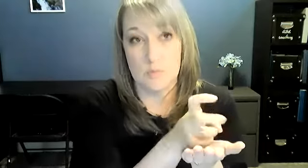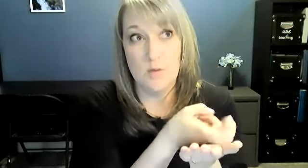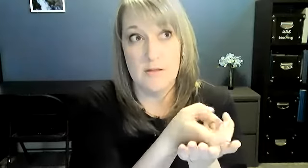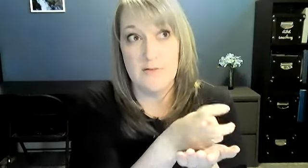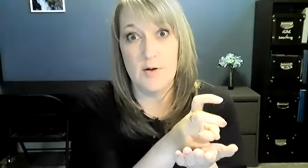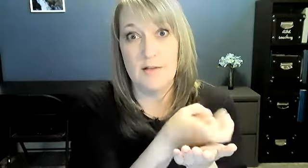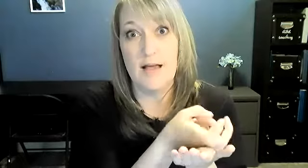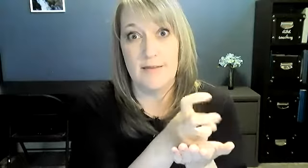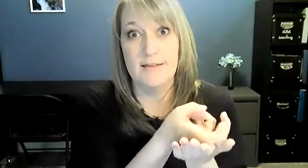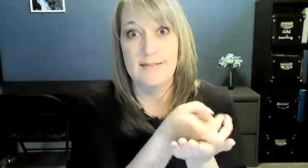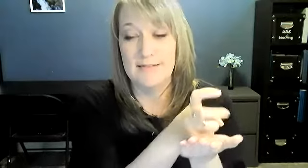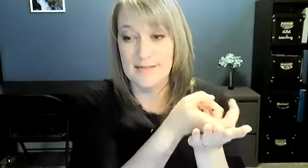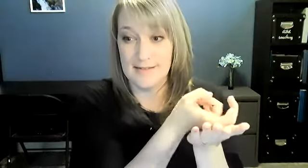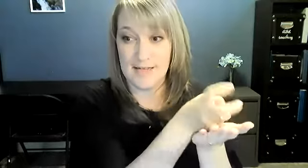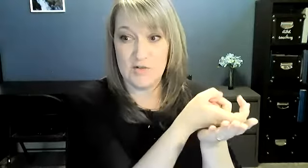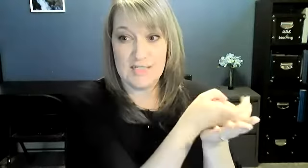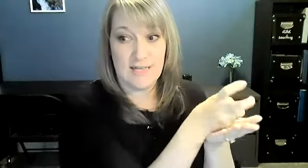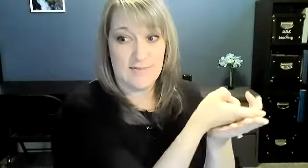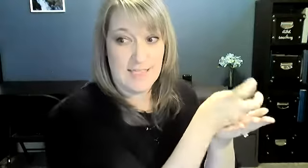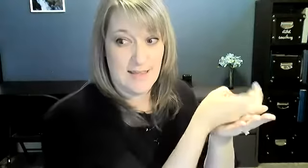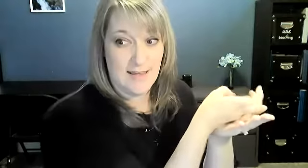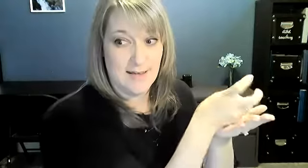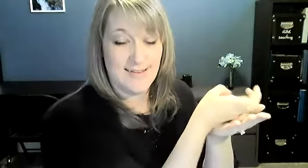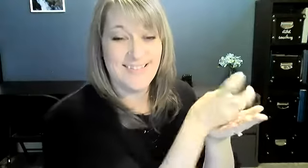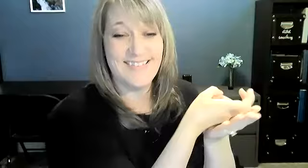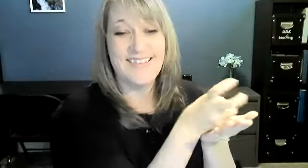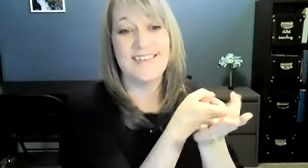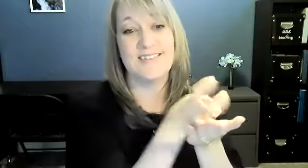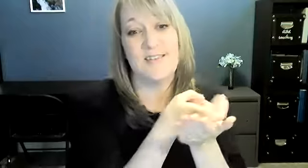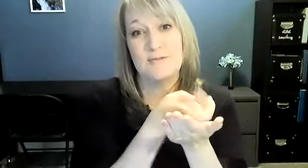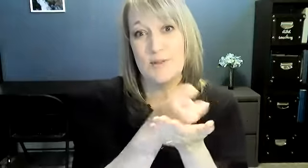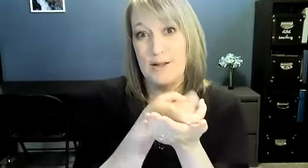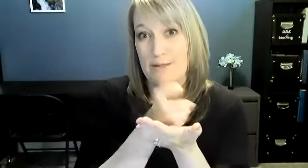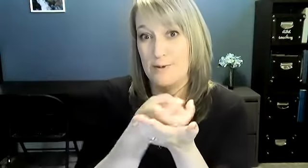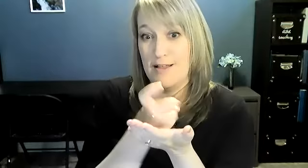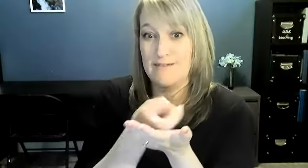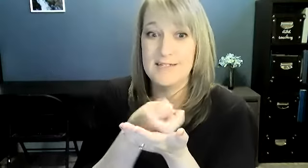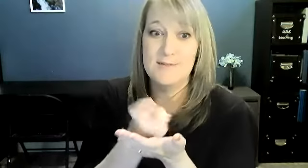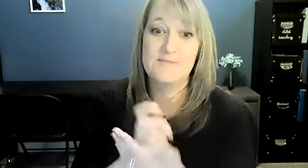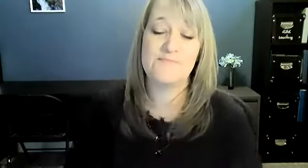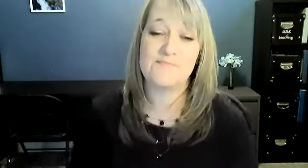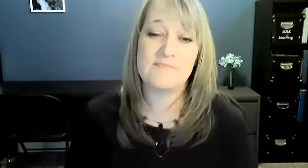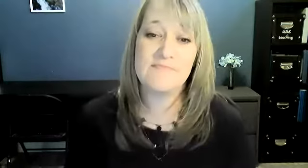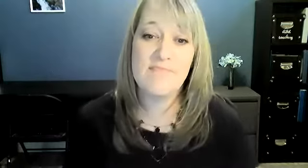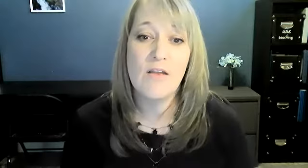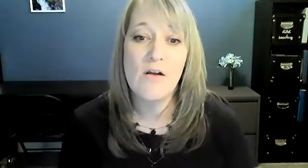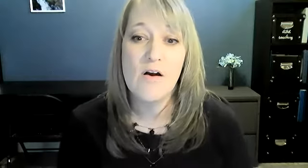roll on the floor laughing. Can you just kind of see that? So that's rolling on the floor laughing too. All